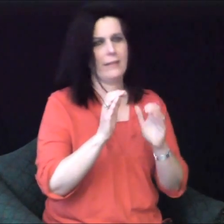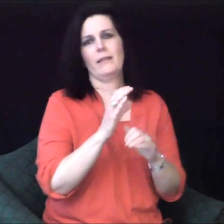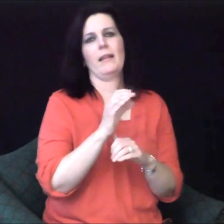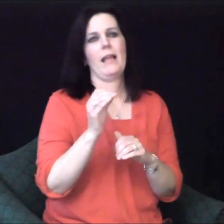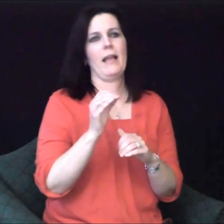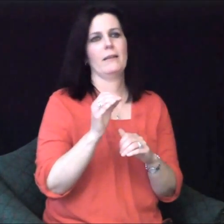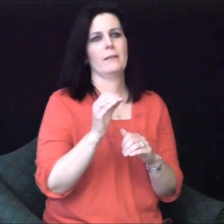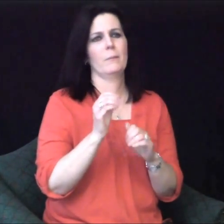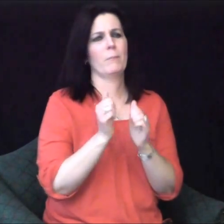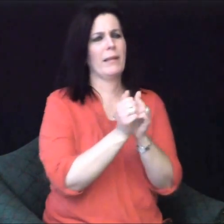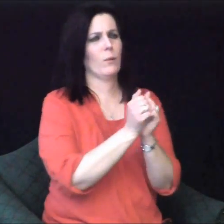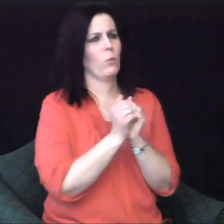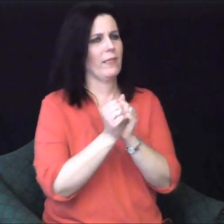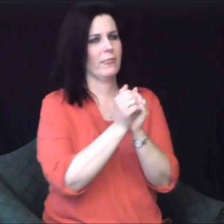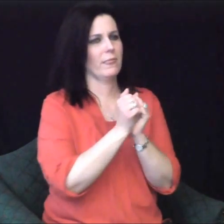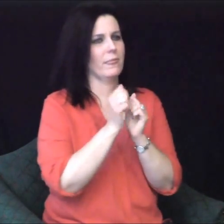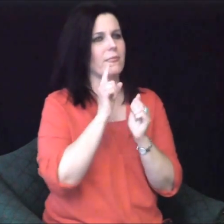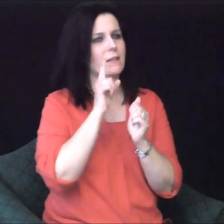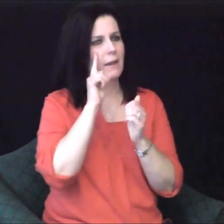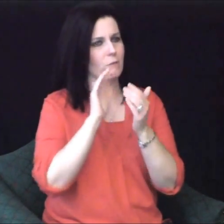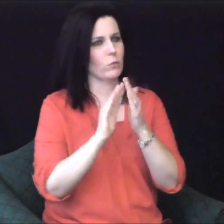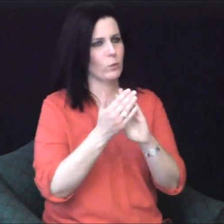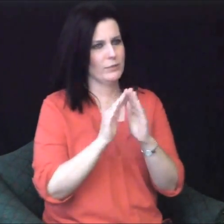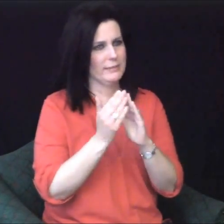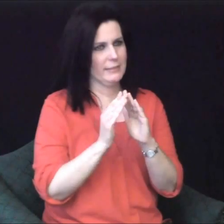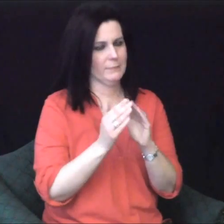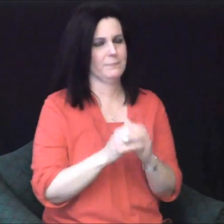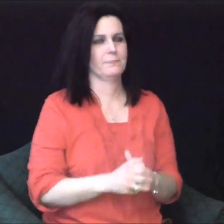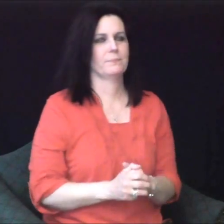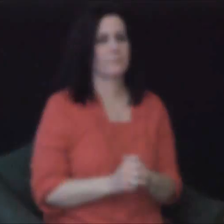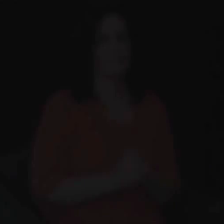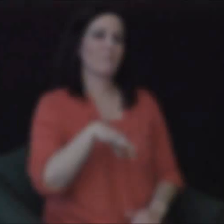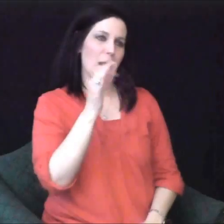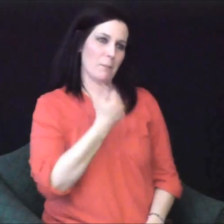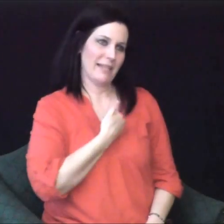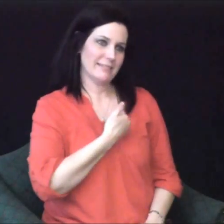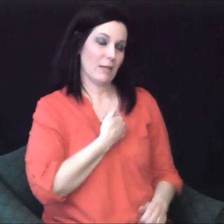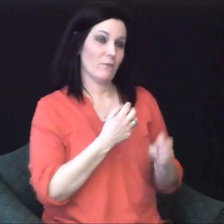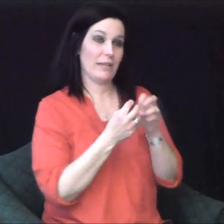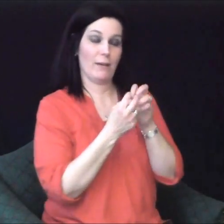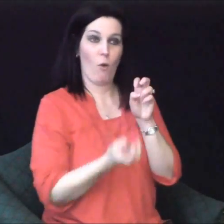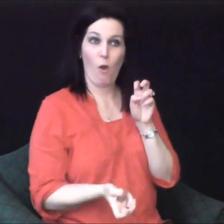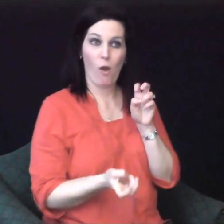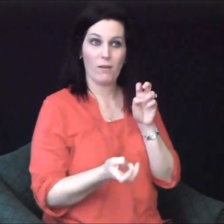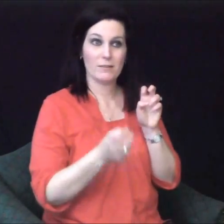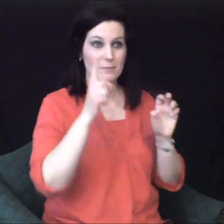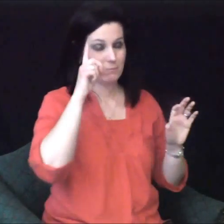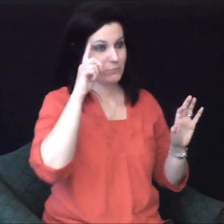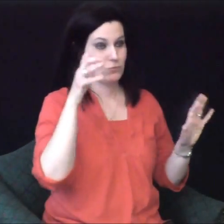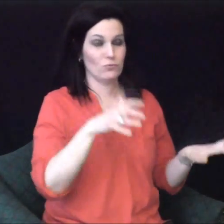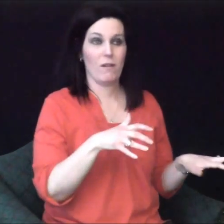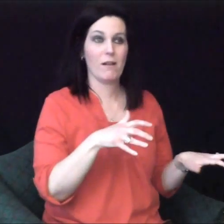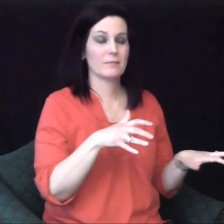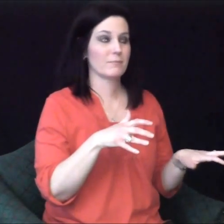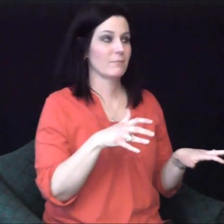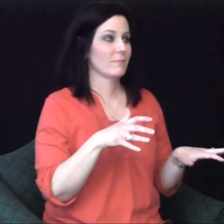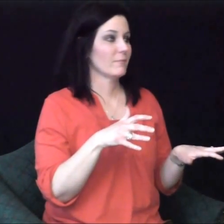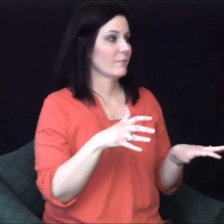communicate, and to be with the deaf community. I found myself in awe, in shock.